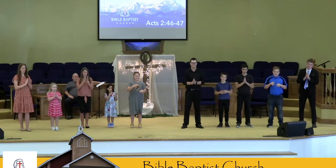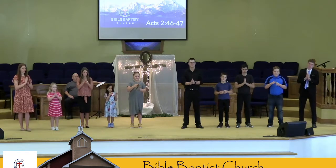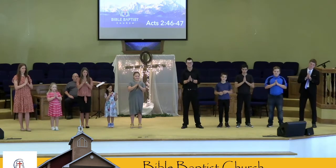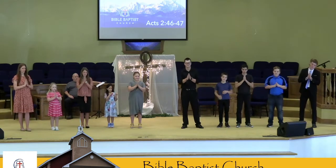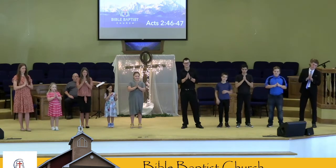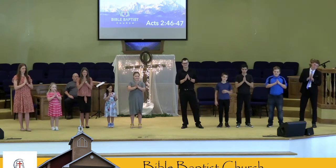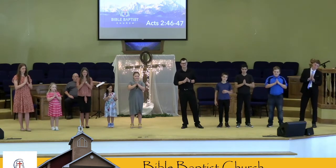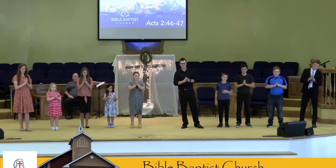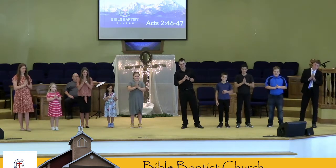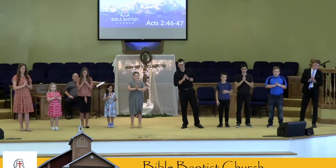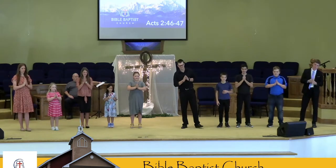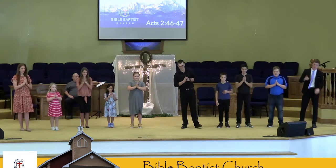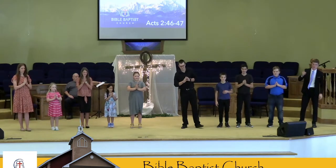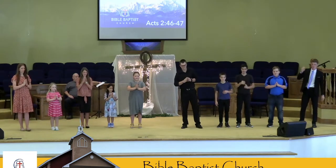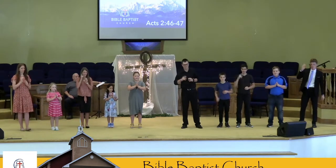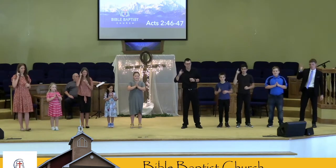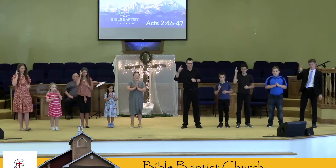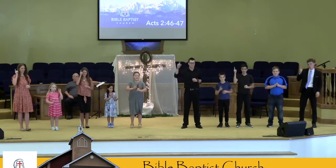answers prayer. He